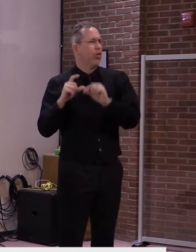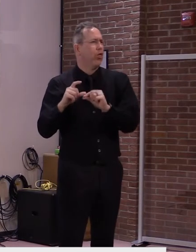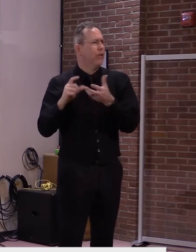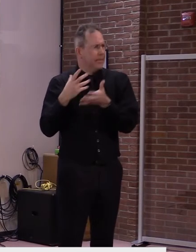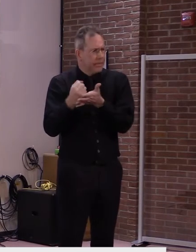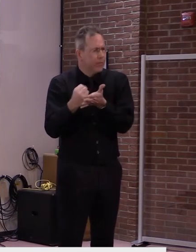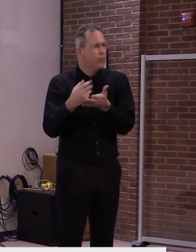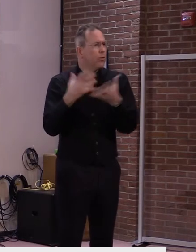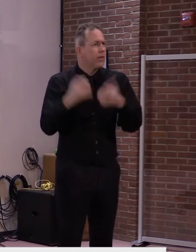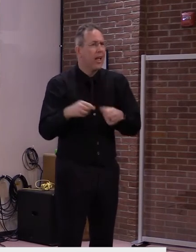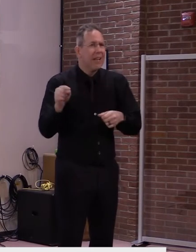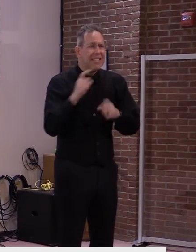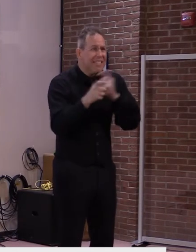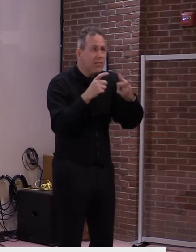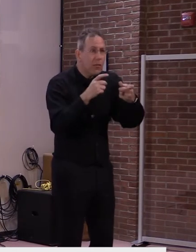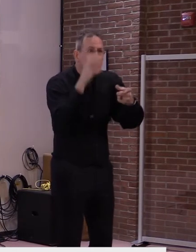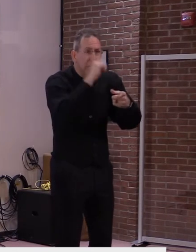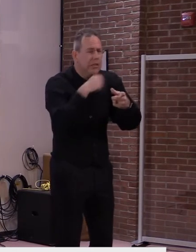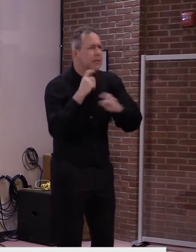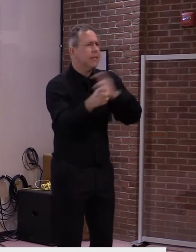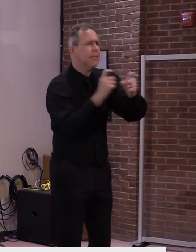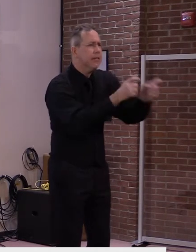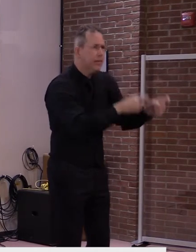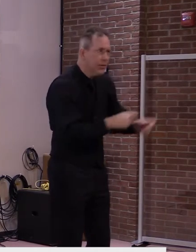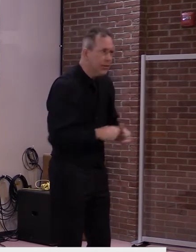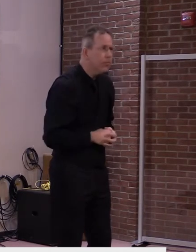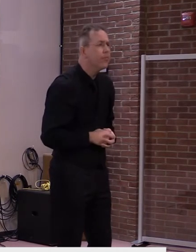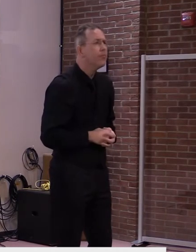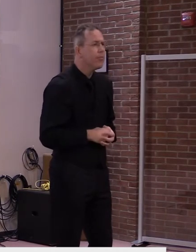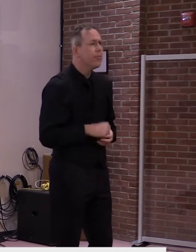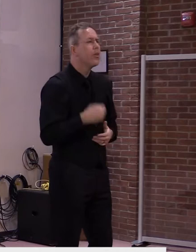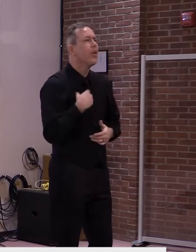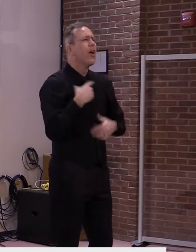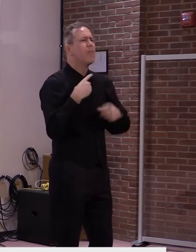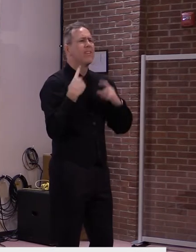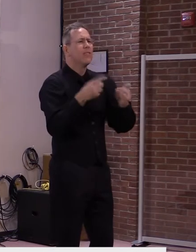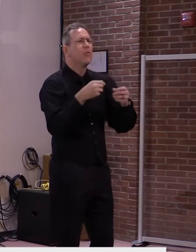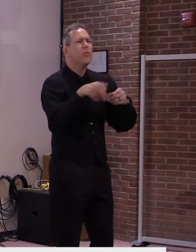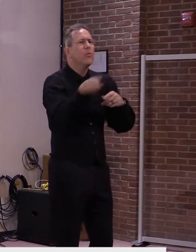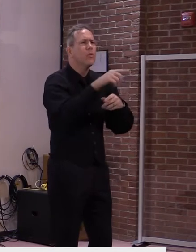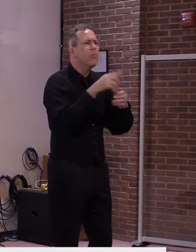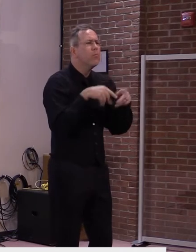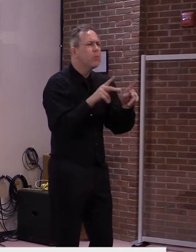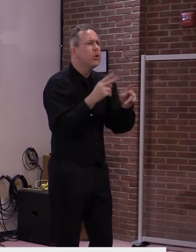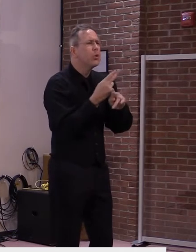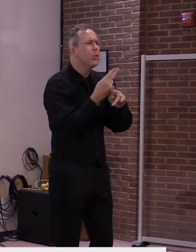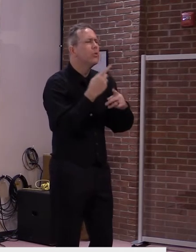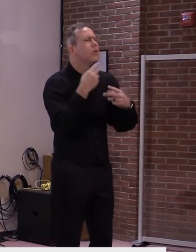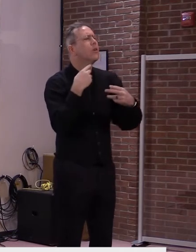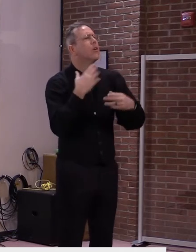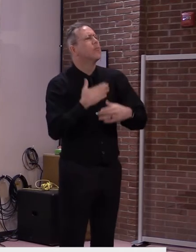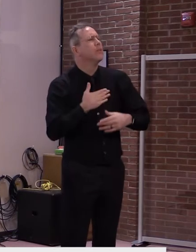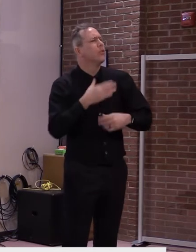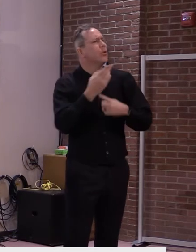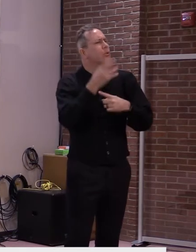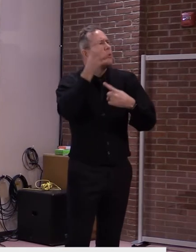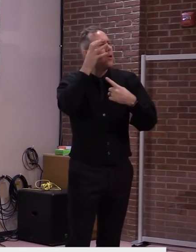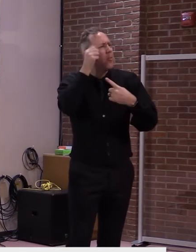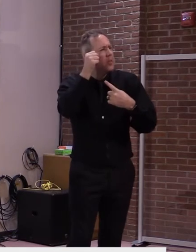clinics have been given the permission to use Vermont common sense and fairness in not wasting